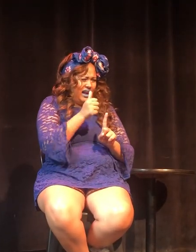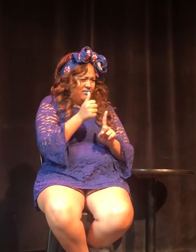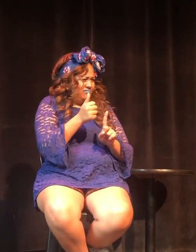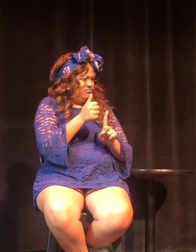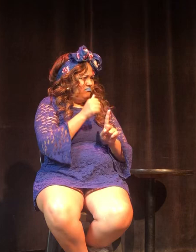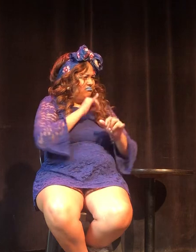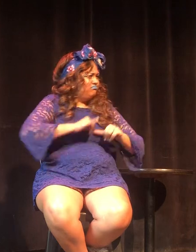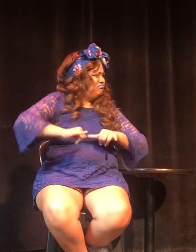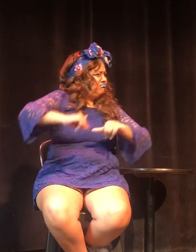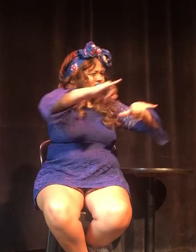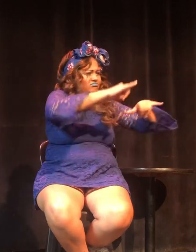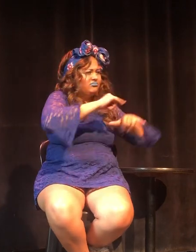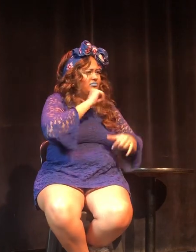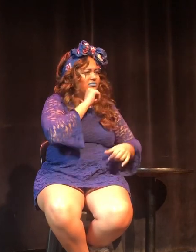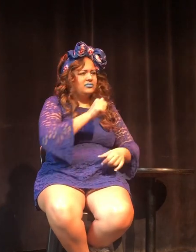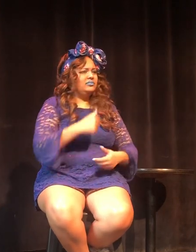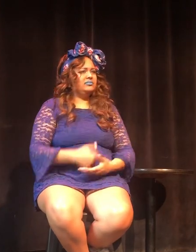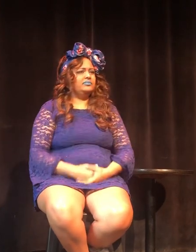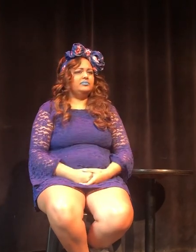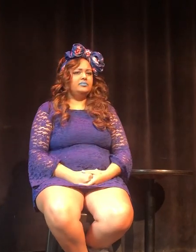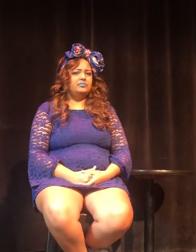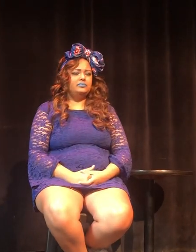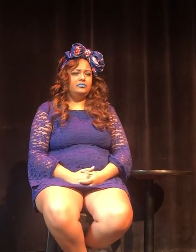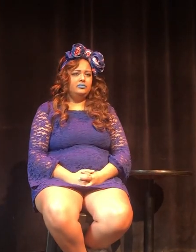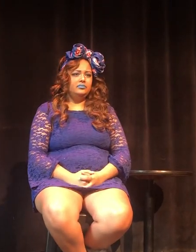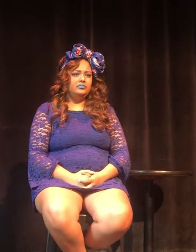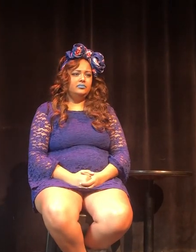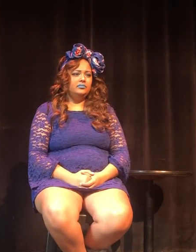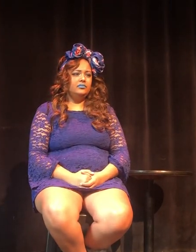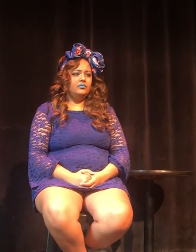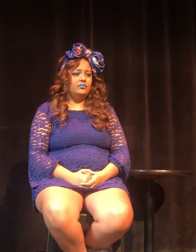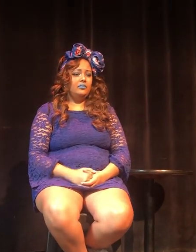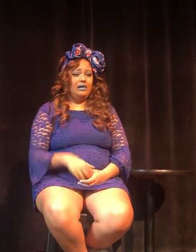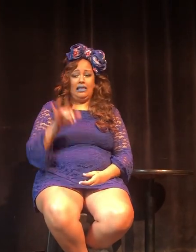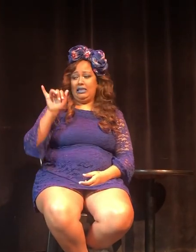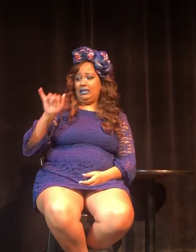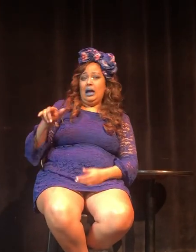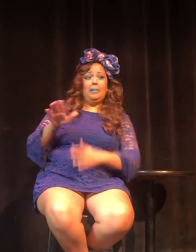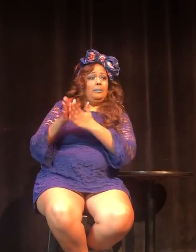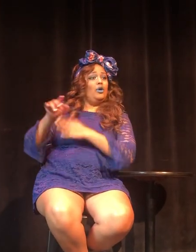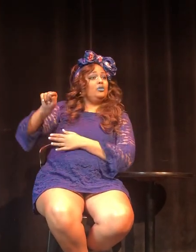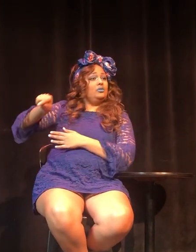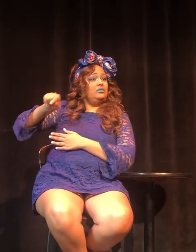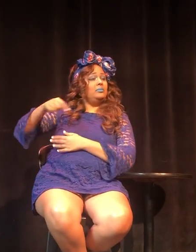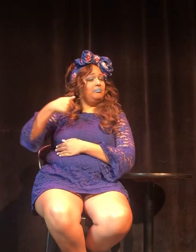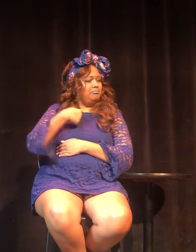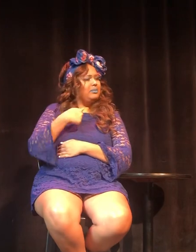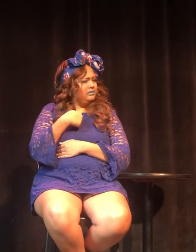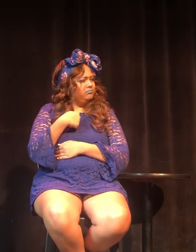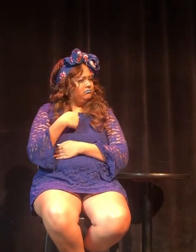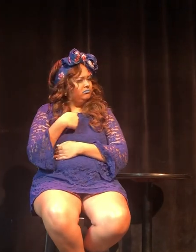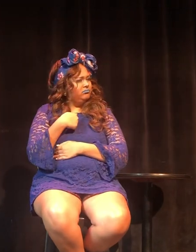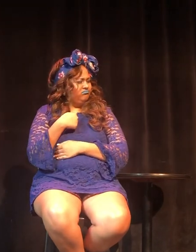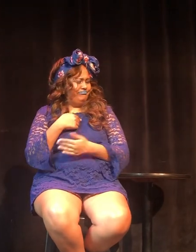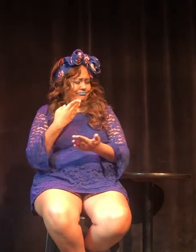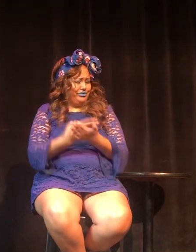this, to a certain extent, is me sort of saying, like, uh-huh, no.